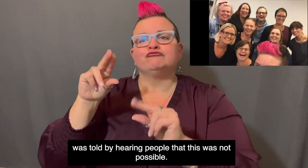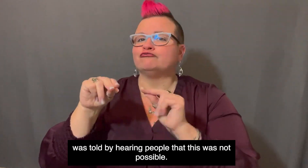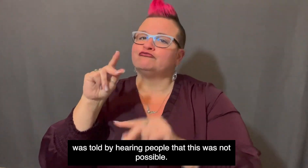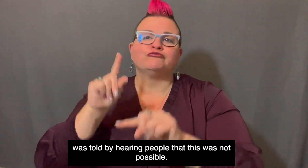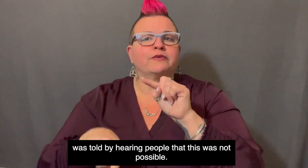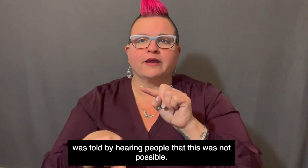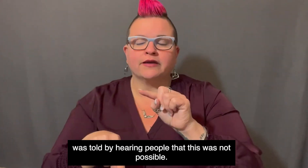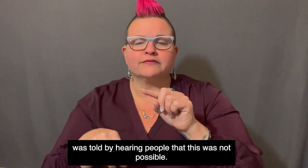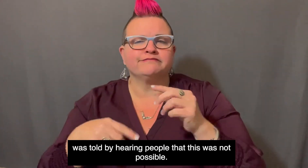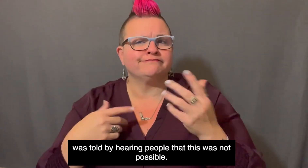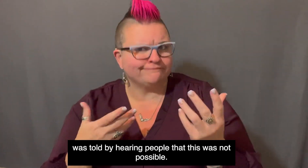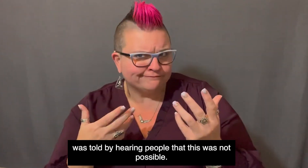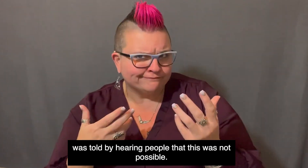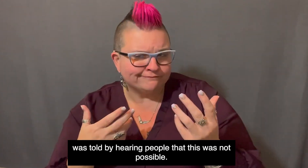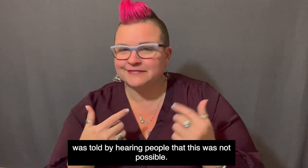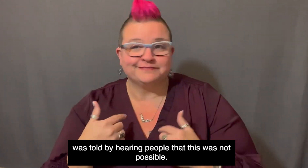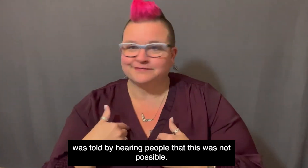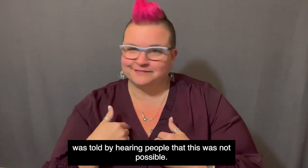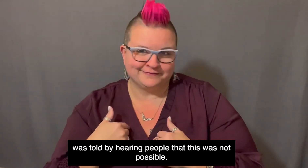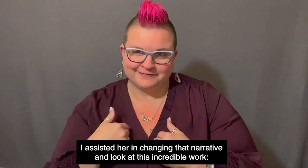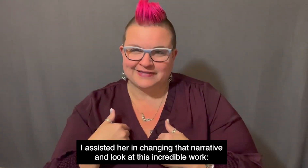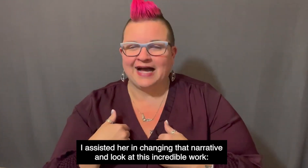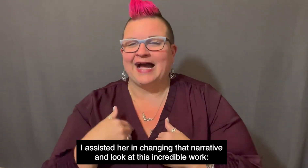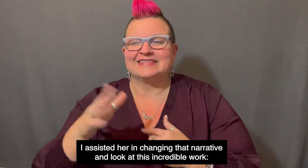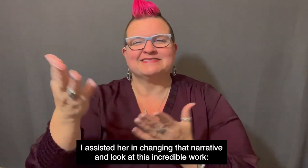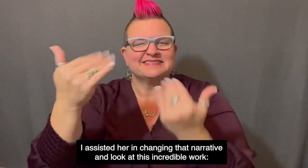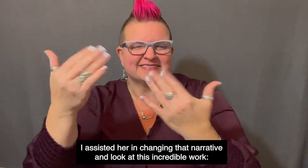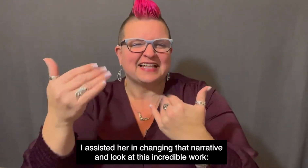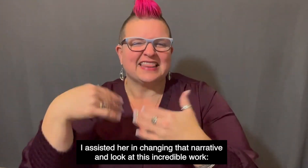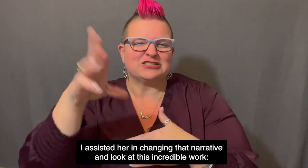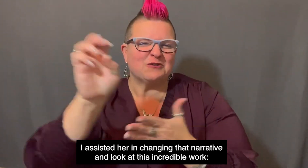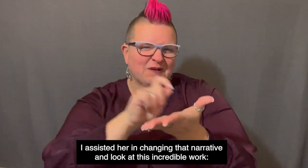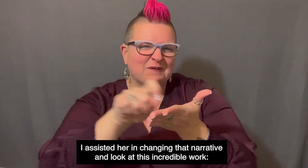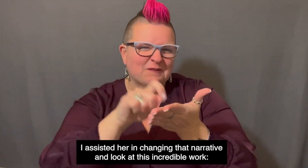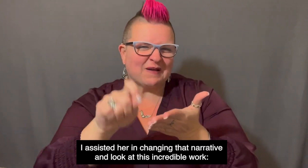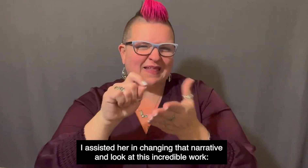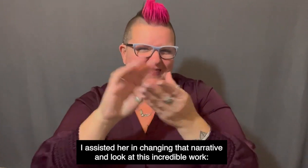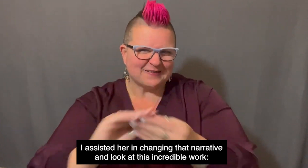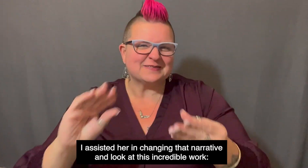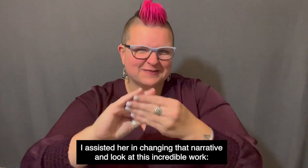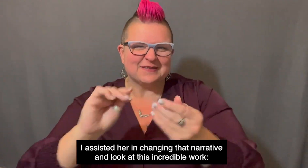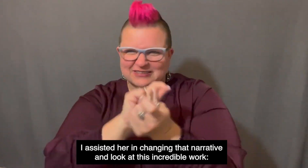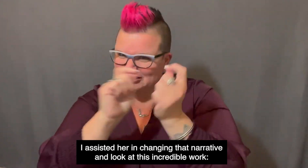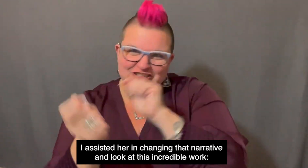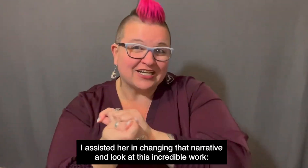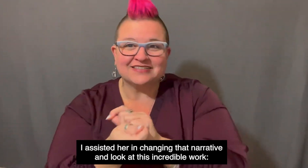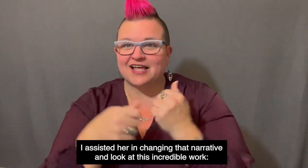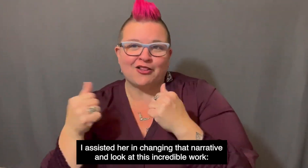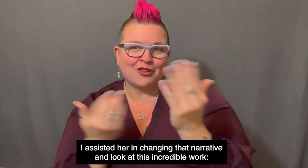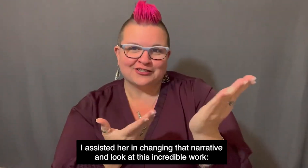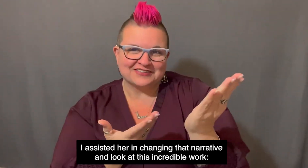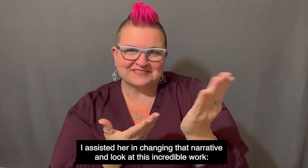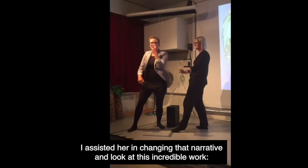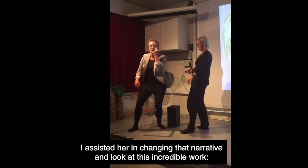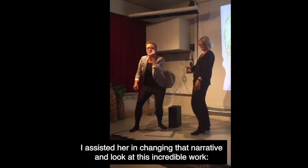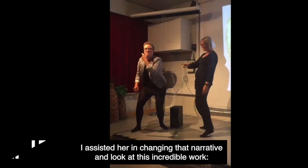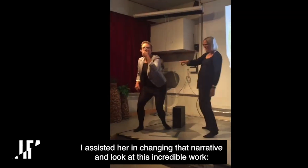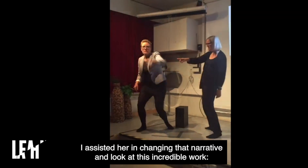that this was not possible. I assisted her in changing that narrative, and look at this incredible work.